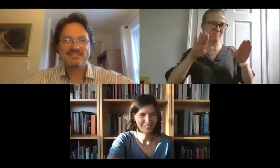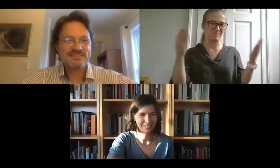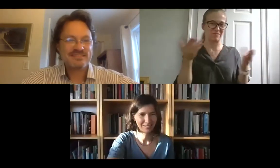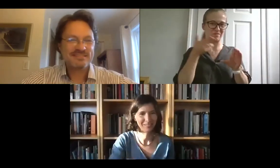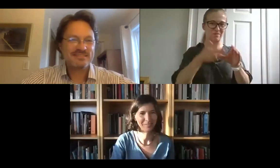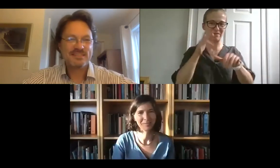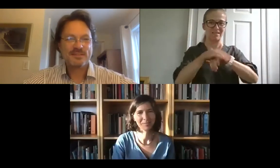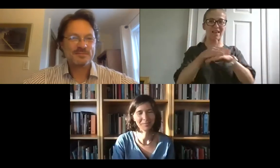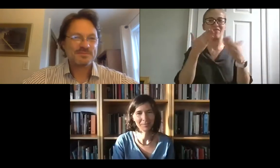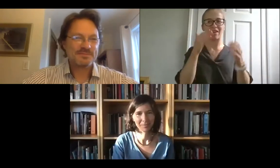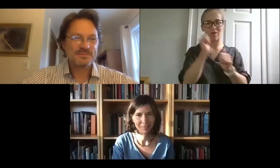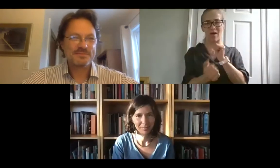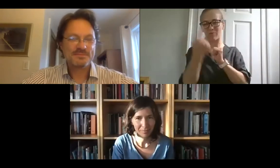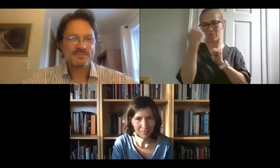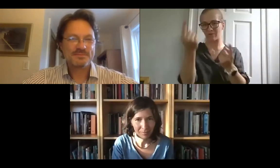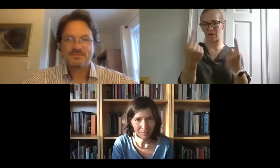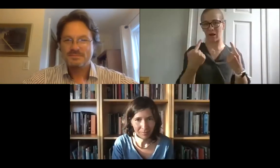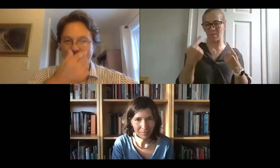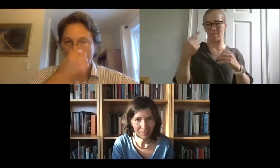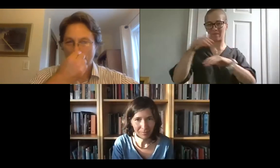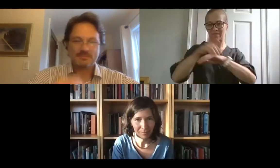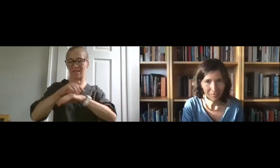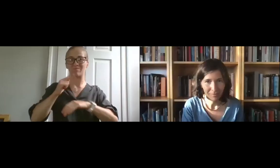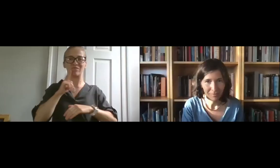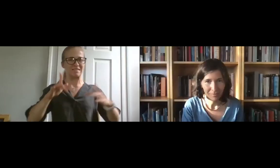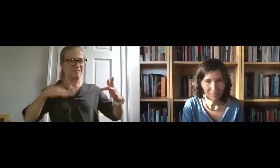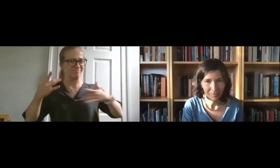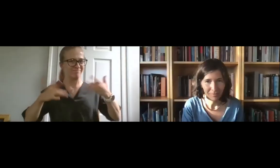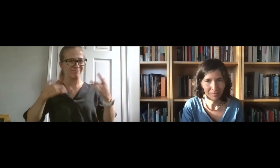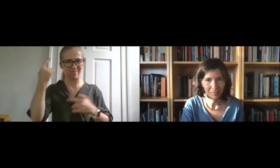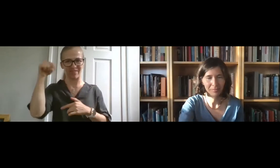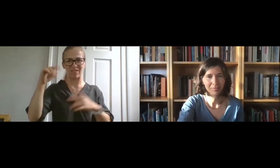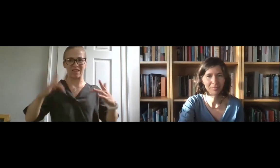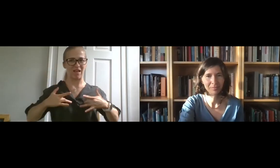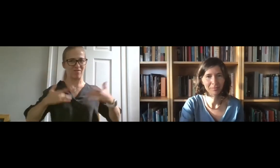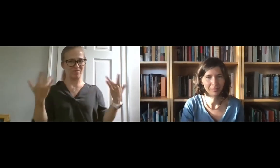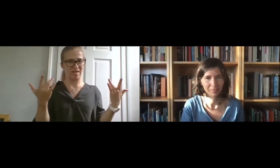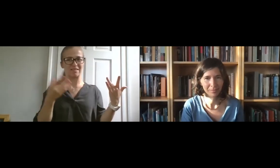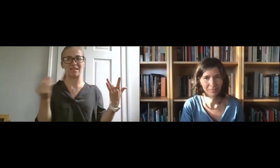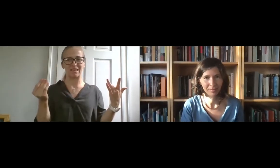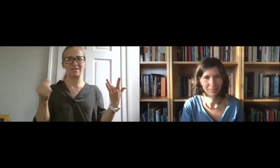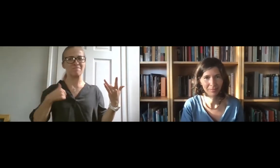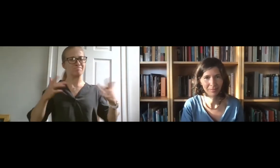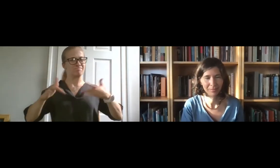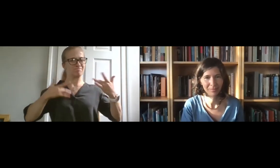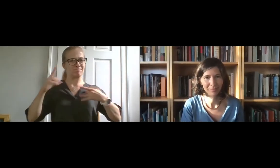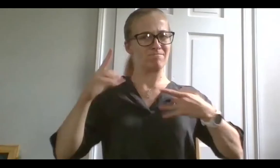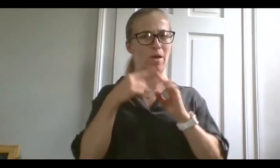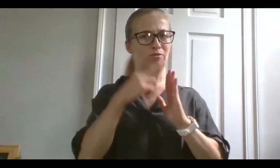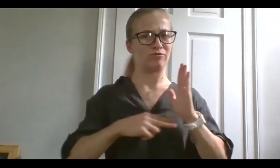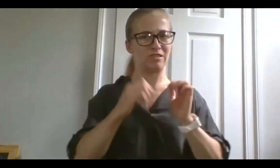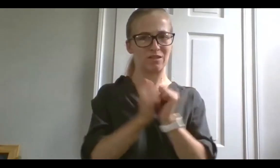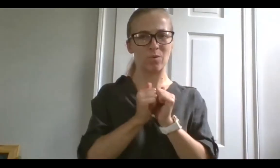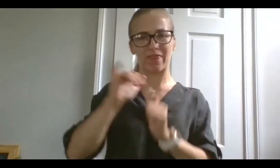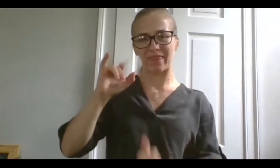thank you, everyone, for coming tonight. I'm really excited about this event, and I'm excited about reading with